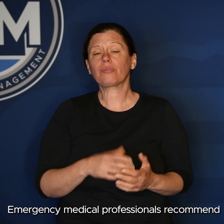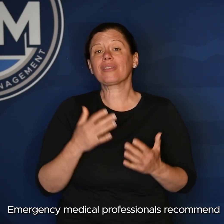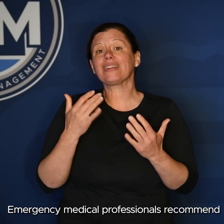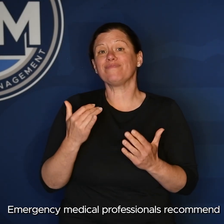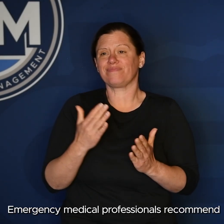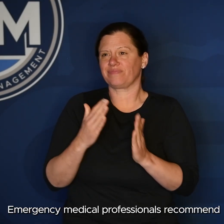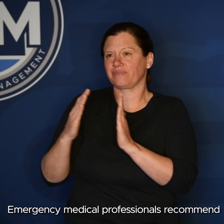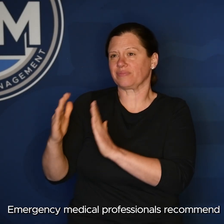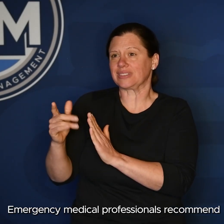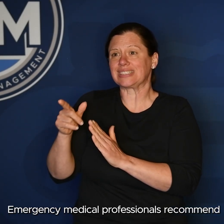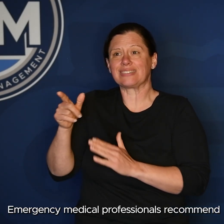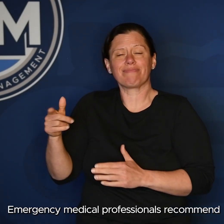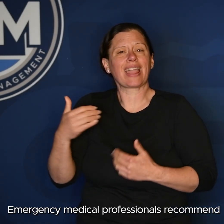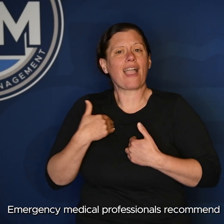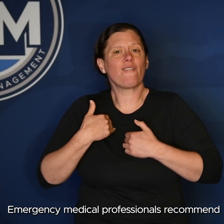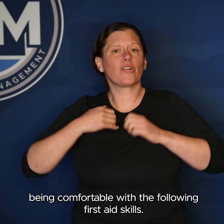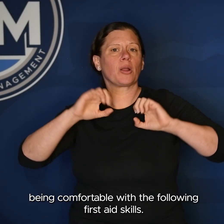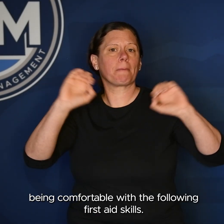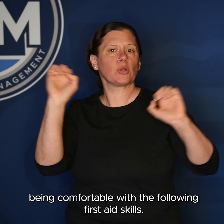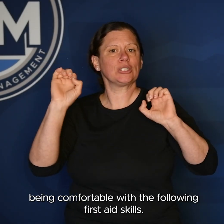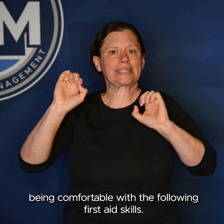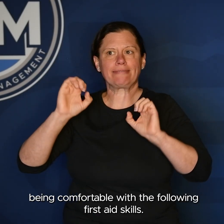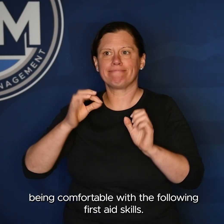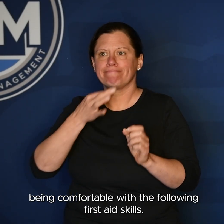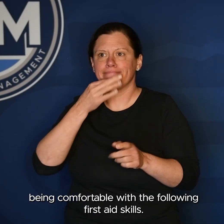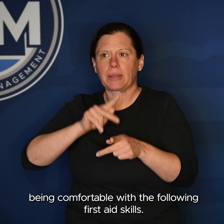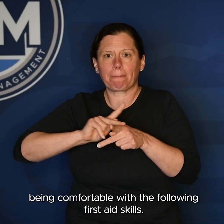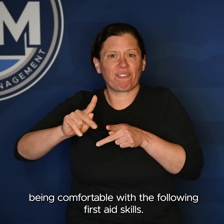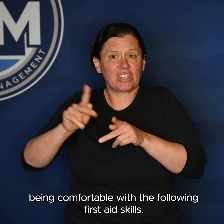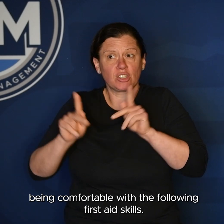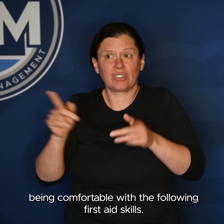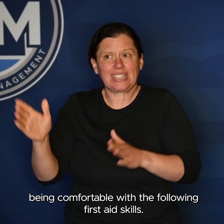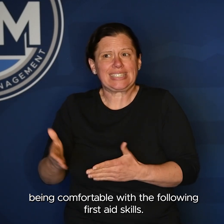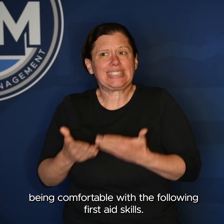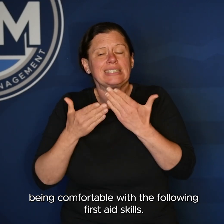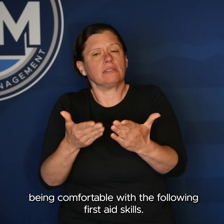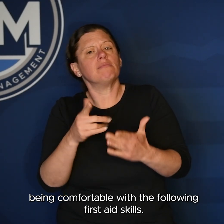Emergency medical professionals recommend being comfortable with the following first aid skills.